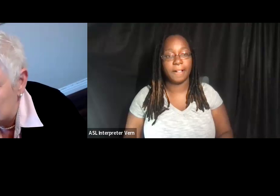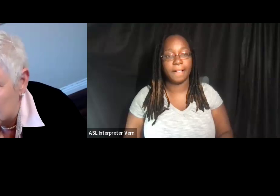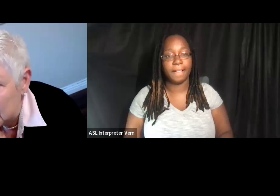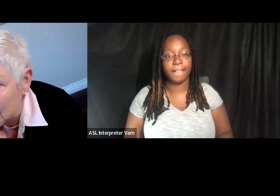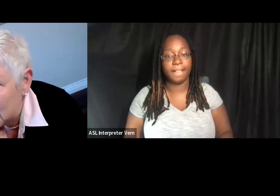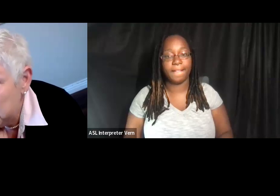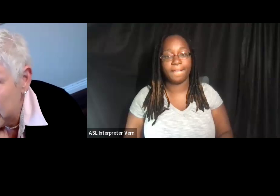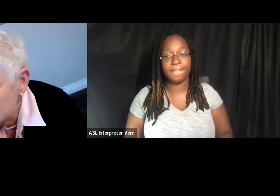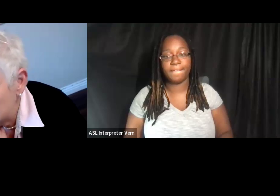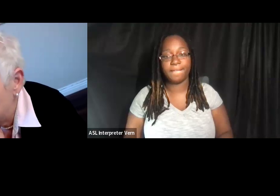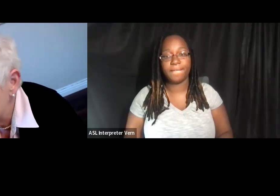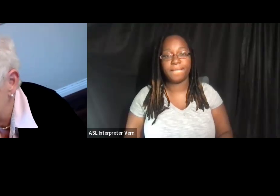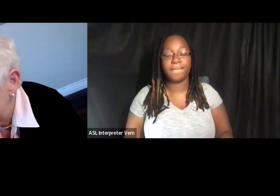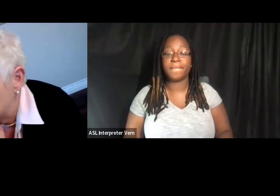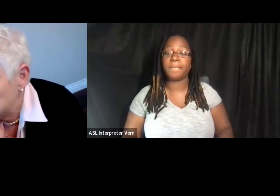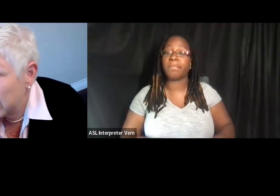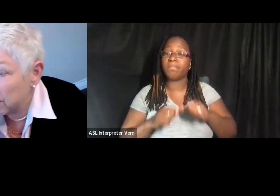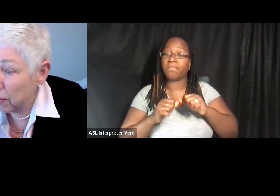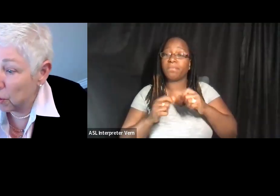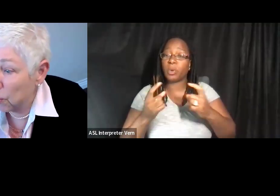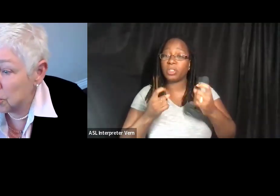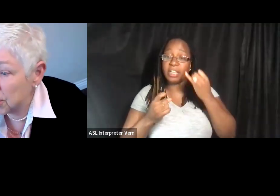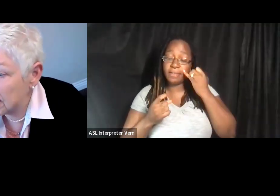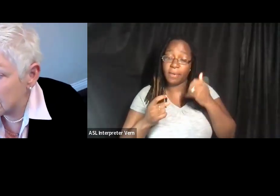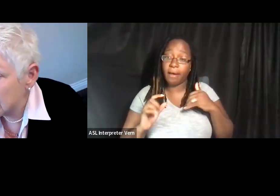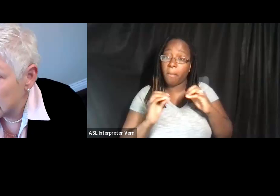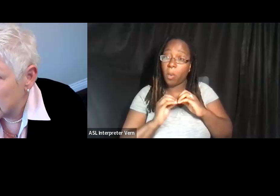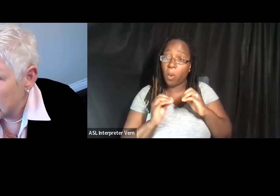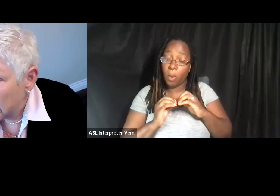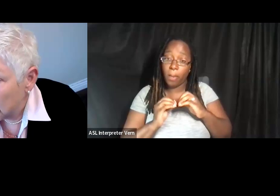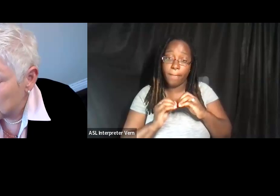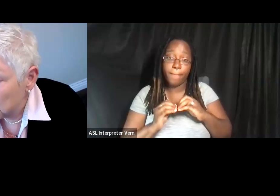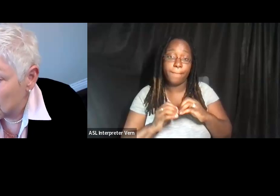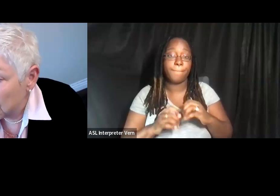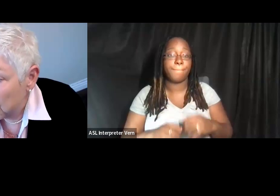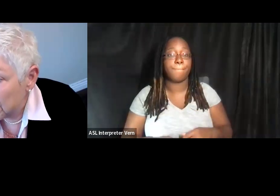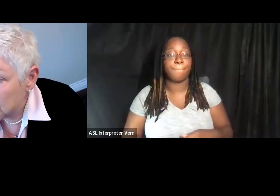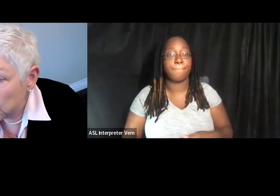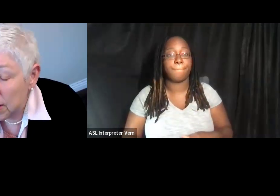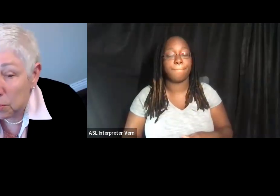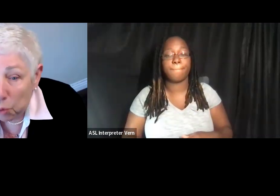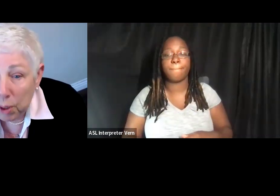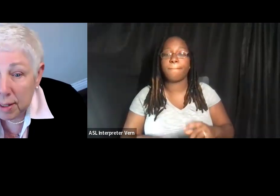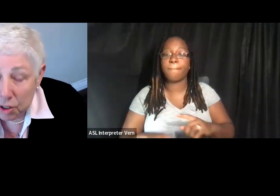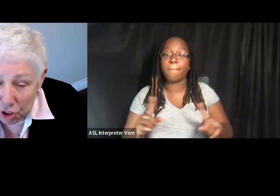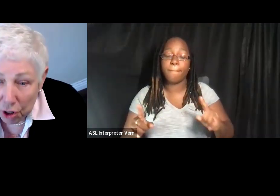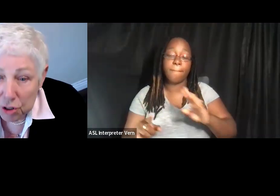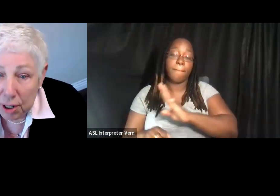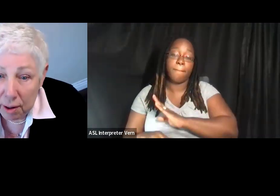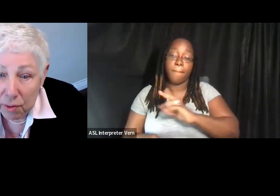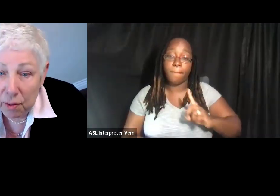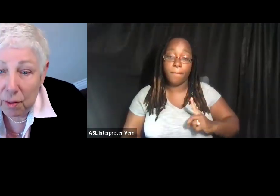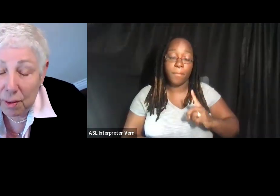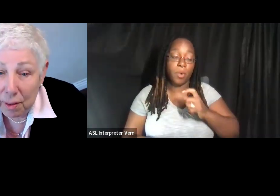So keep asking questions, though, if you have other questions. But certainly the board is in